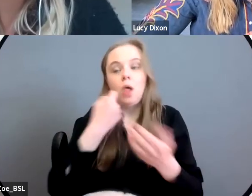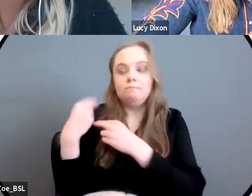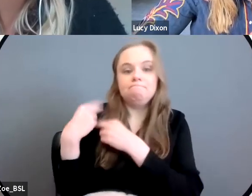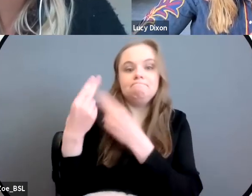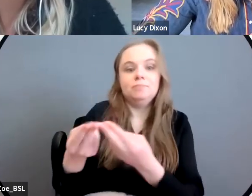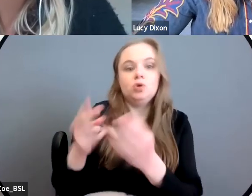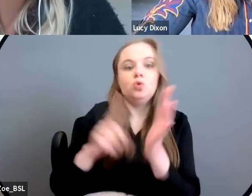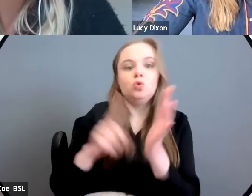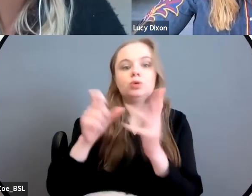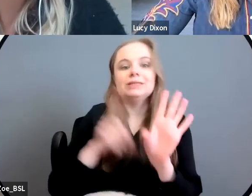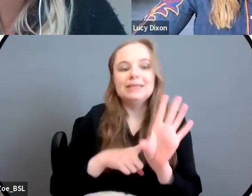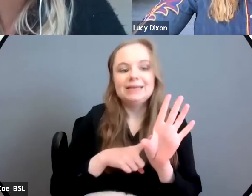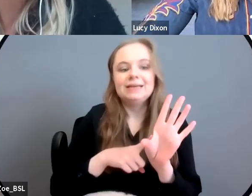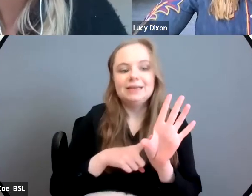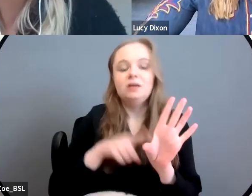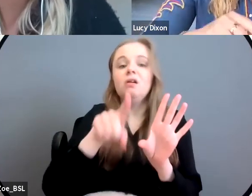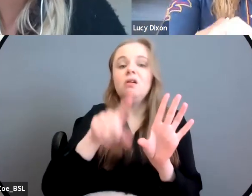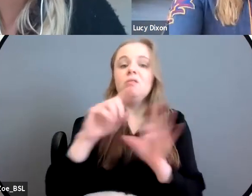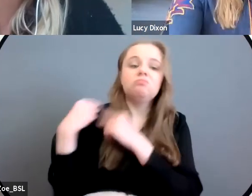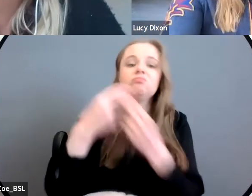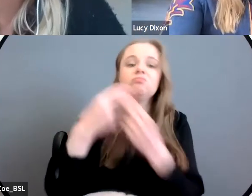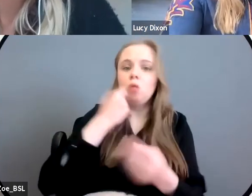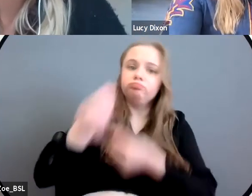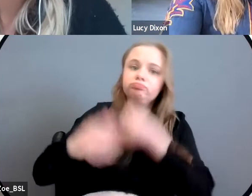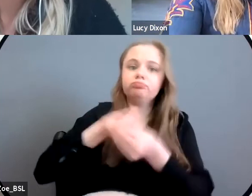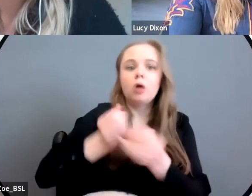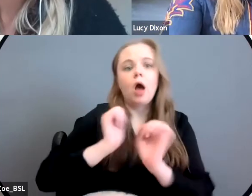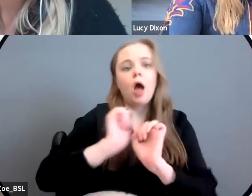her introduce herself and talk to you a little bit about her experiences.